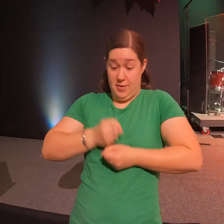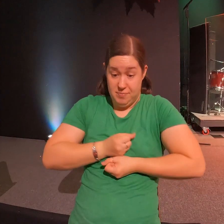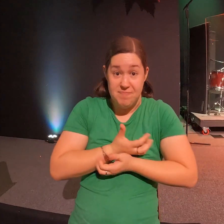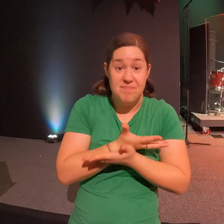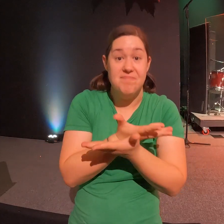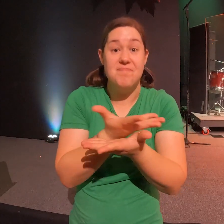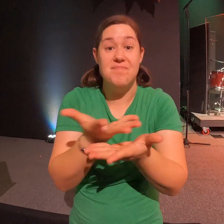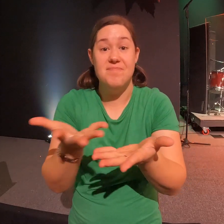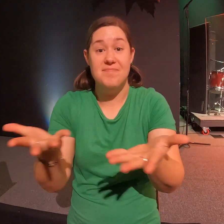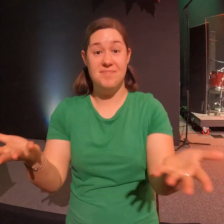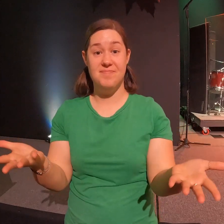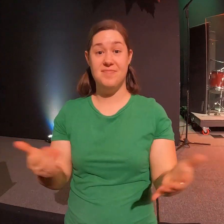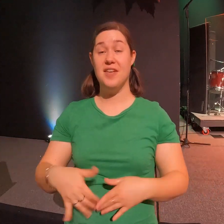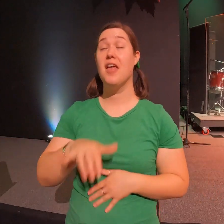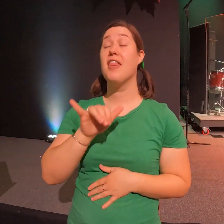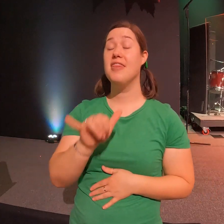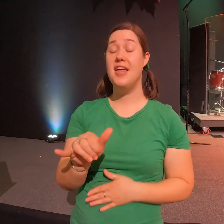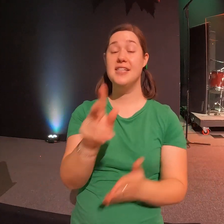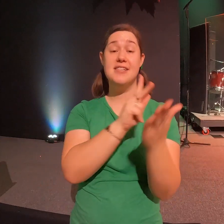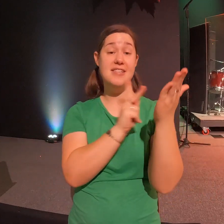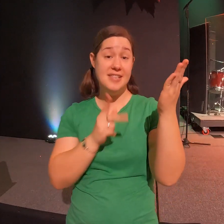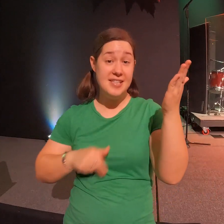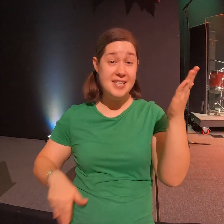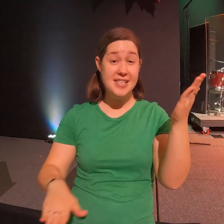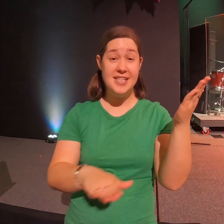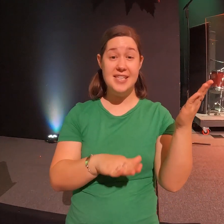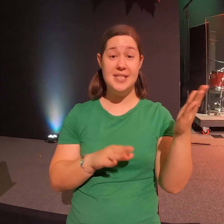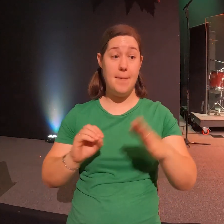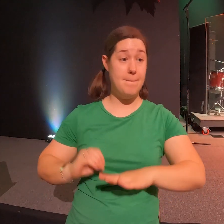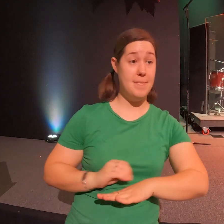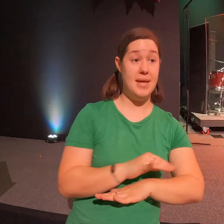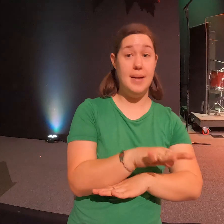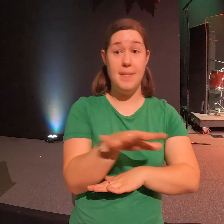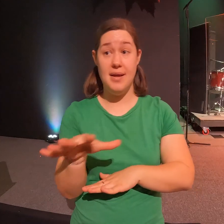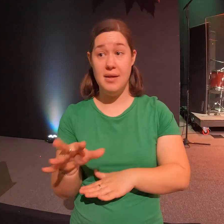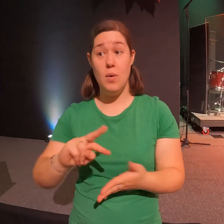kingdom impact. That's what it means to serve impactfully.